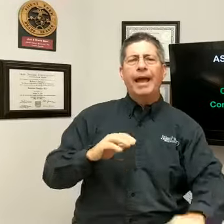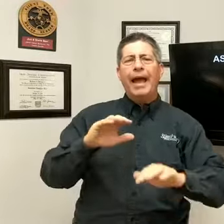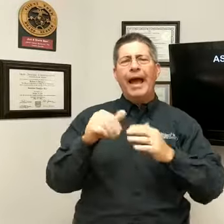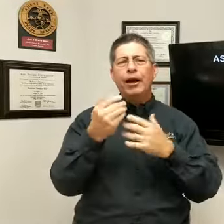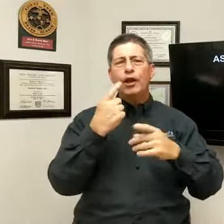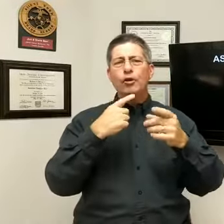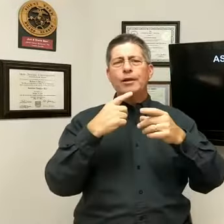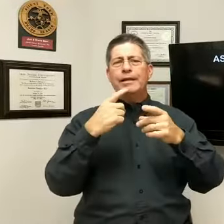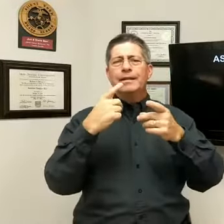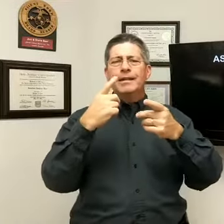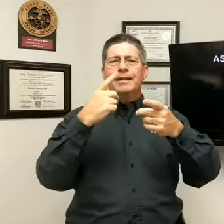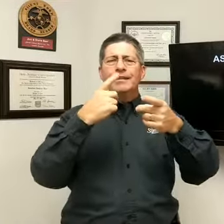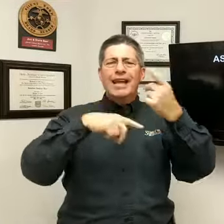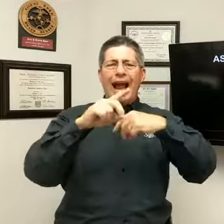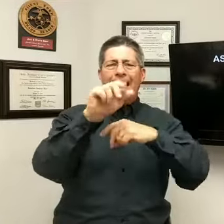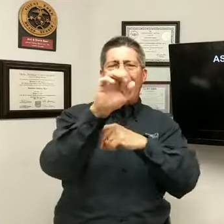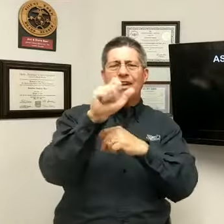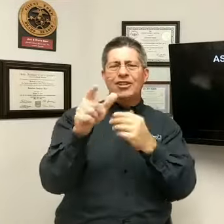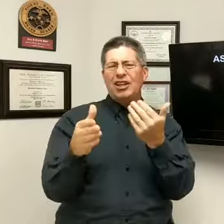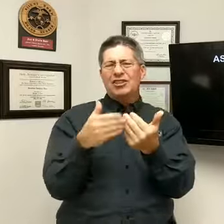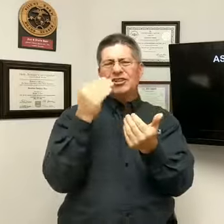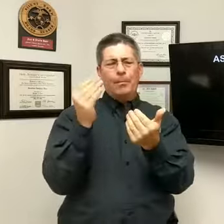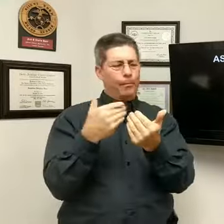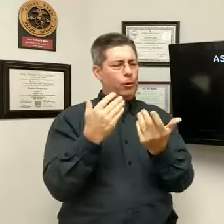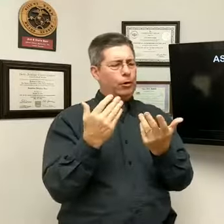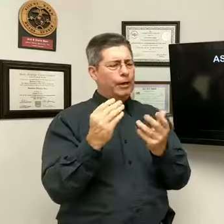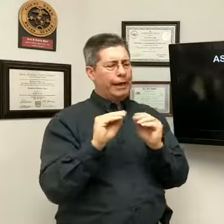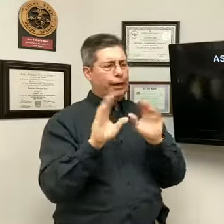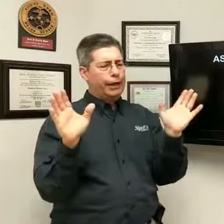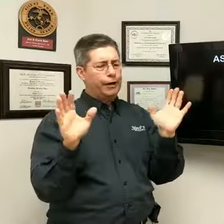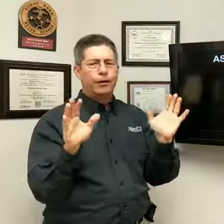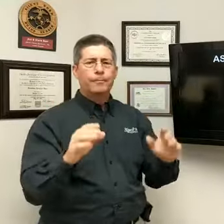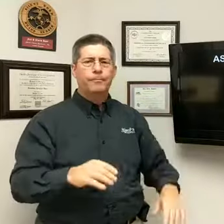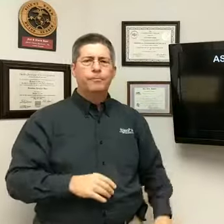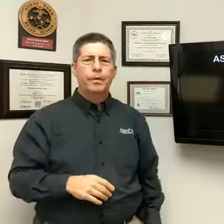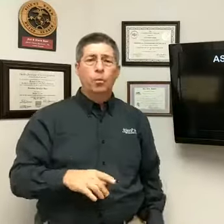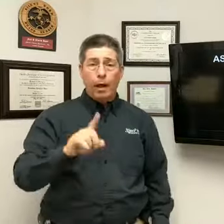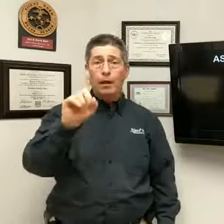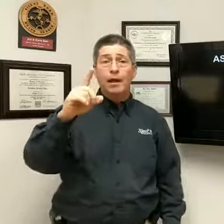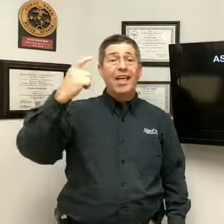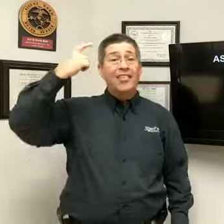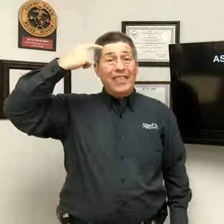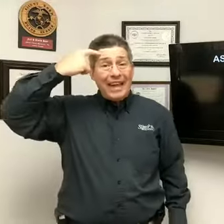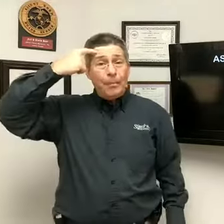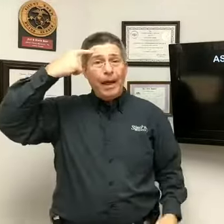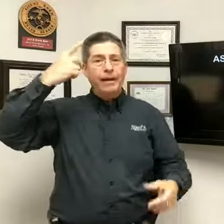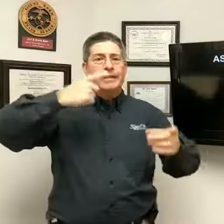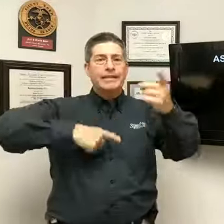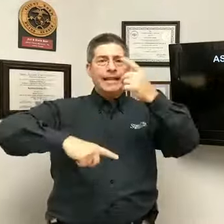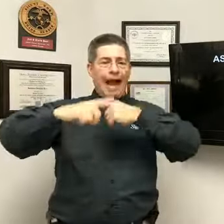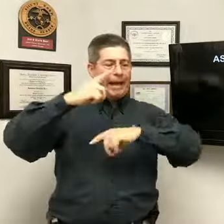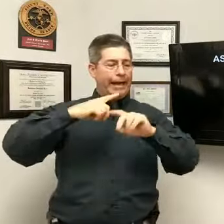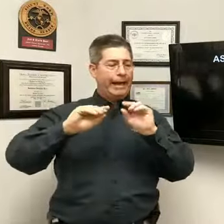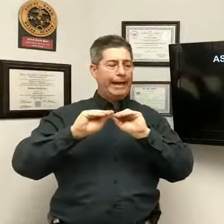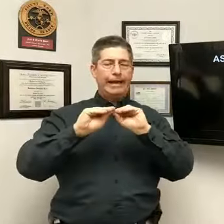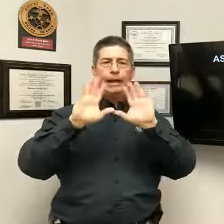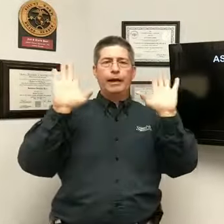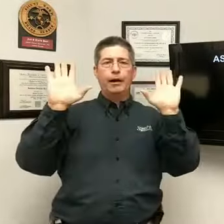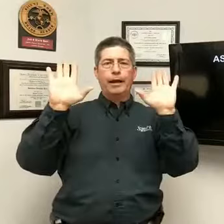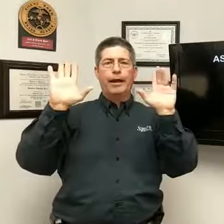How do you sign ASL simple and clear? Well, think about signing clearly